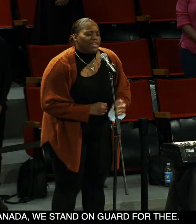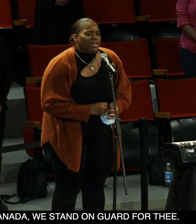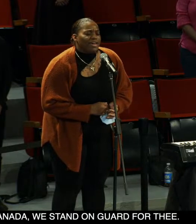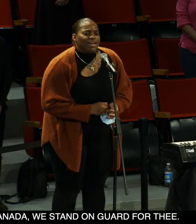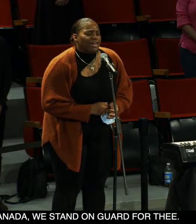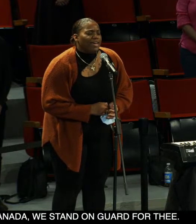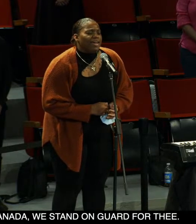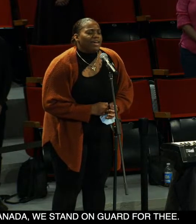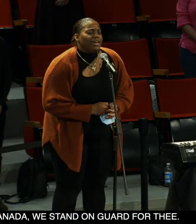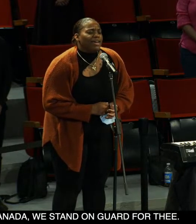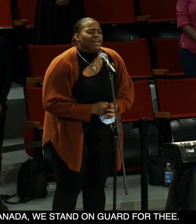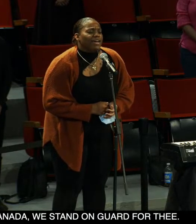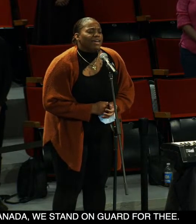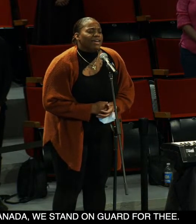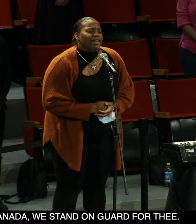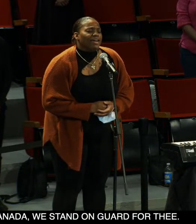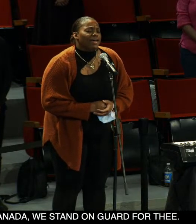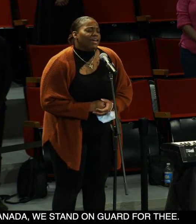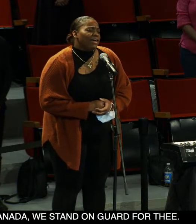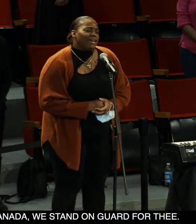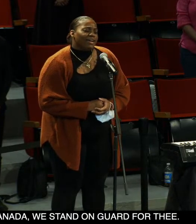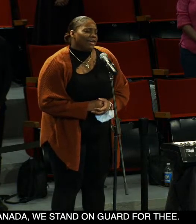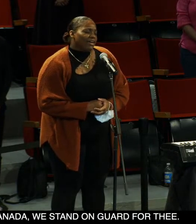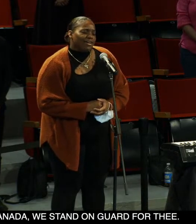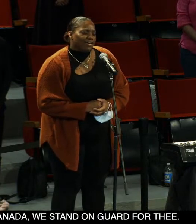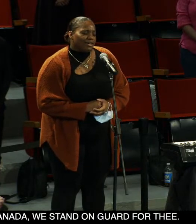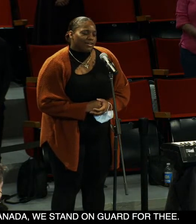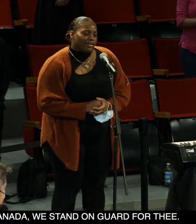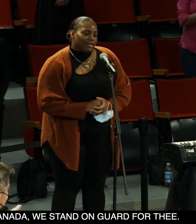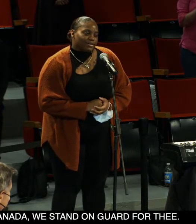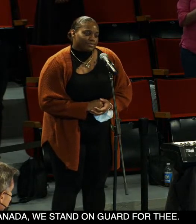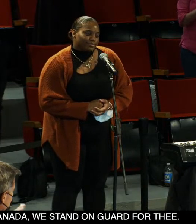for thee.